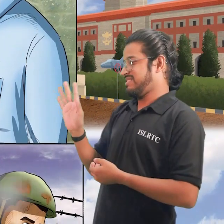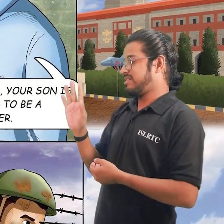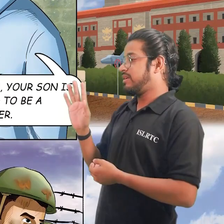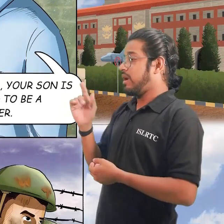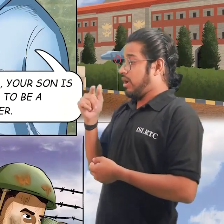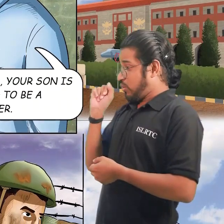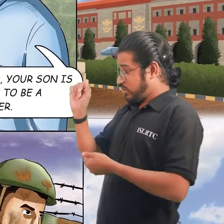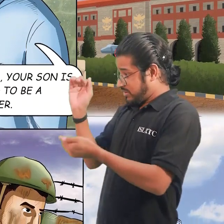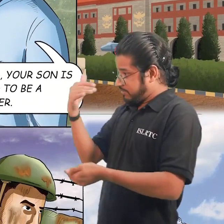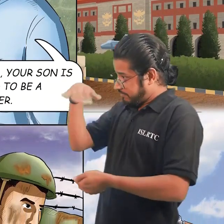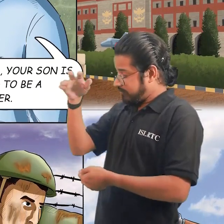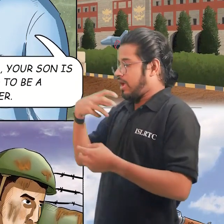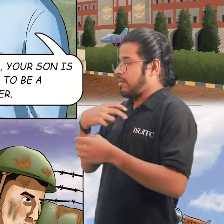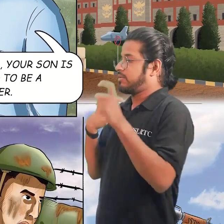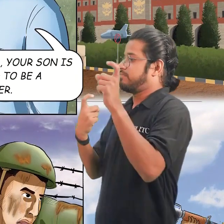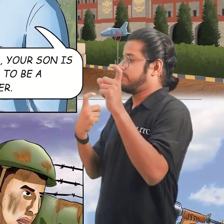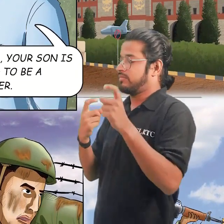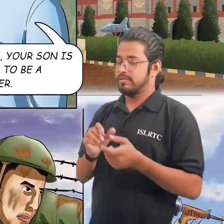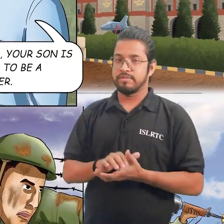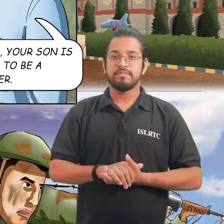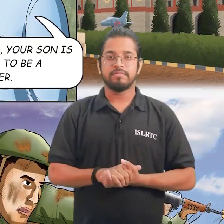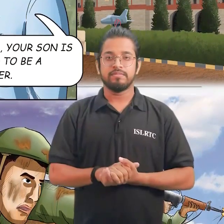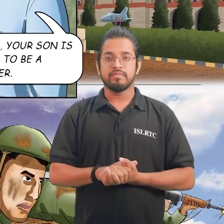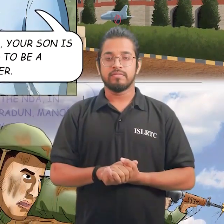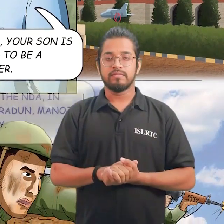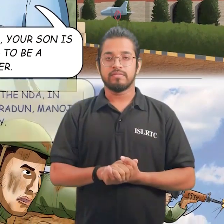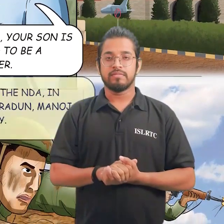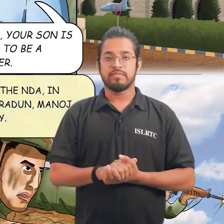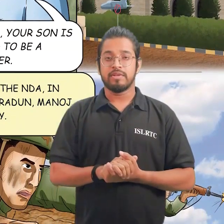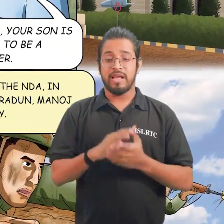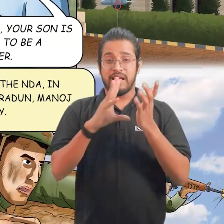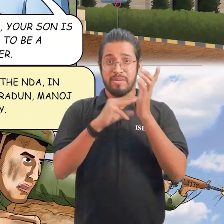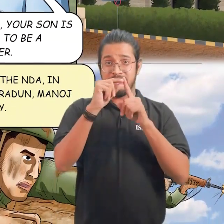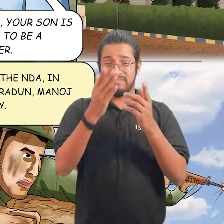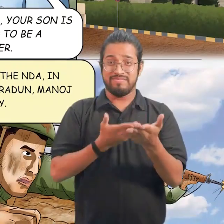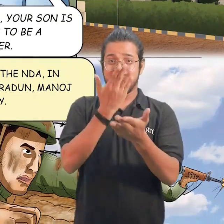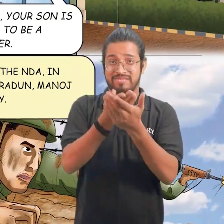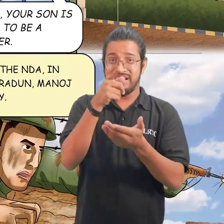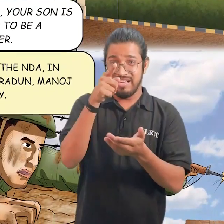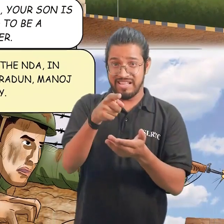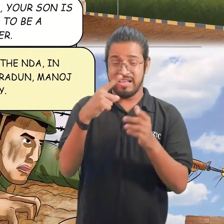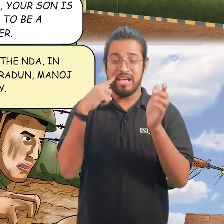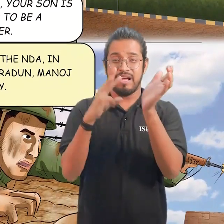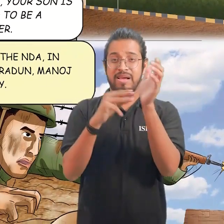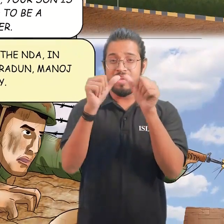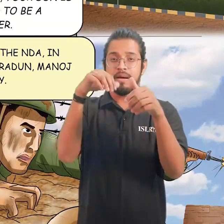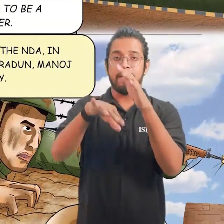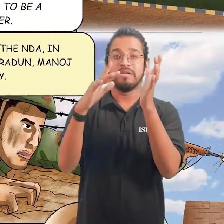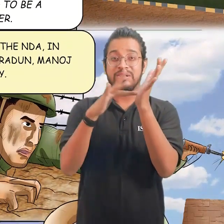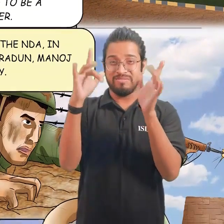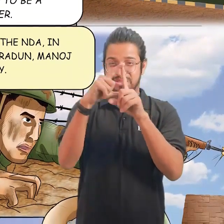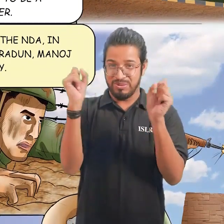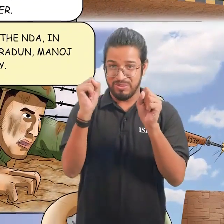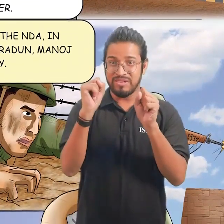No, Ma, your son is going to be a soldier. After rigorous military training at the NDA, in Indian